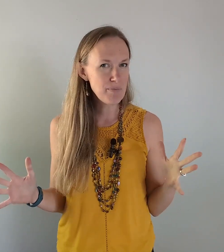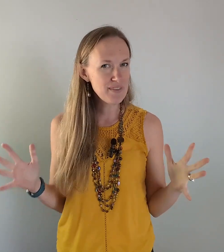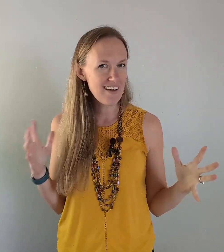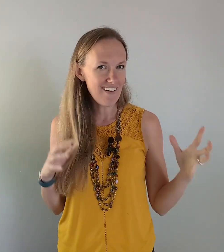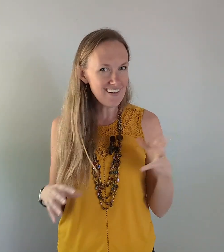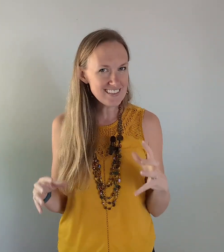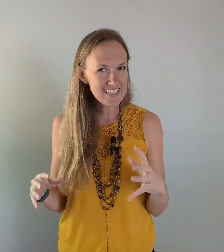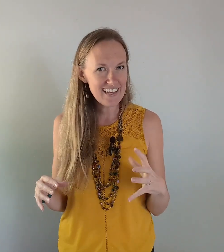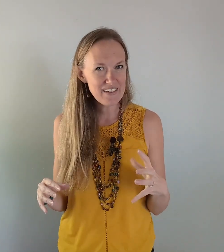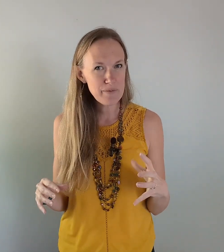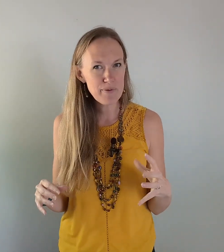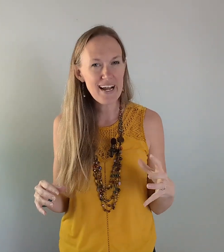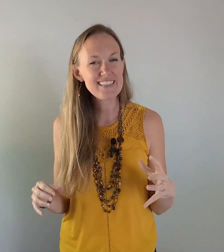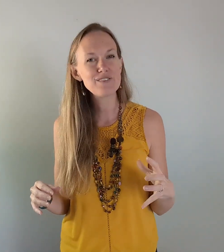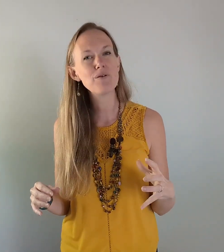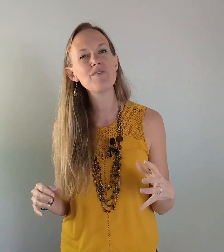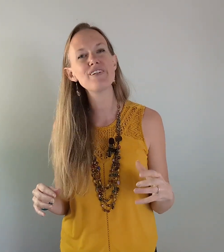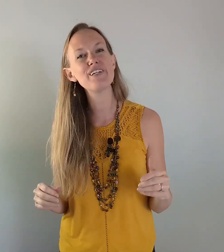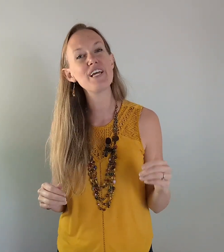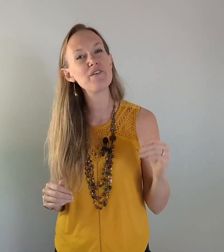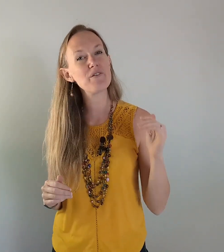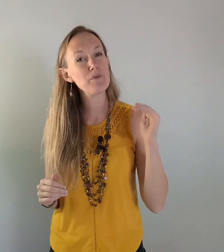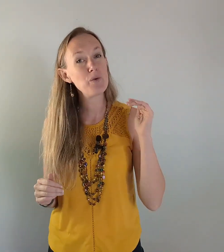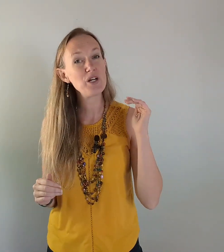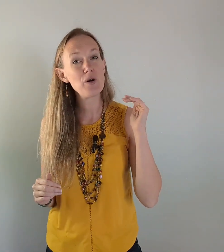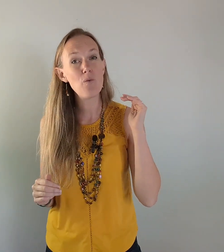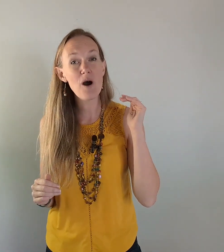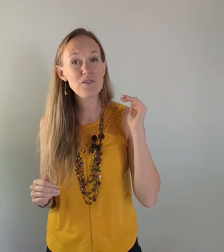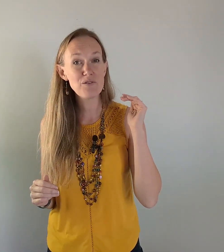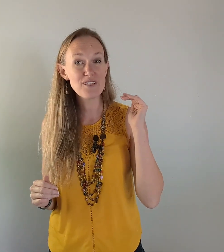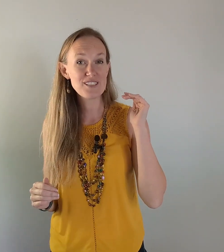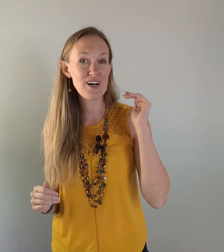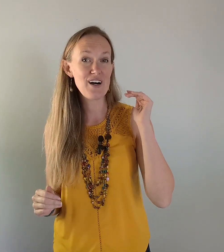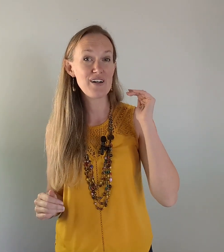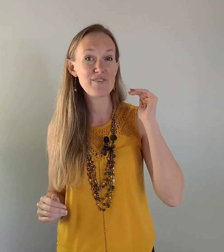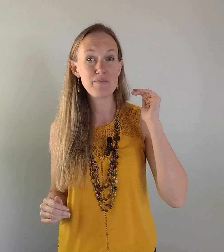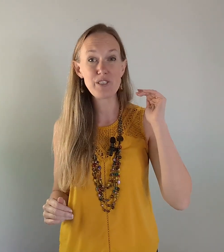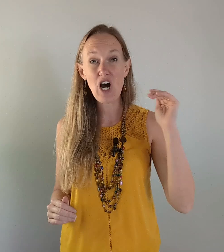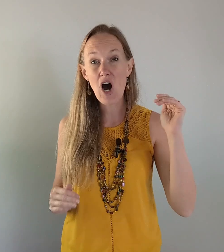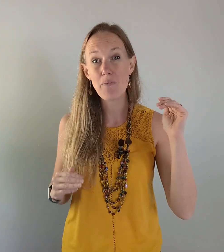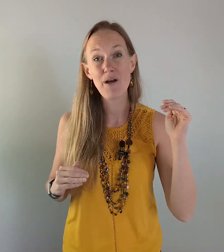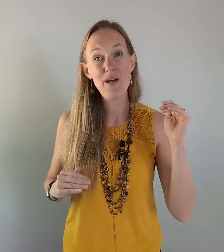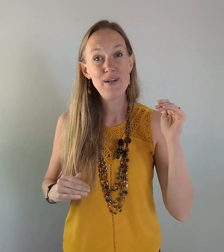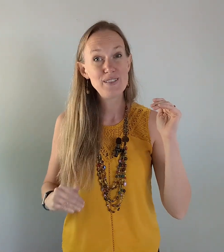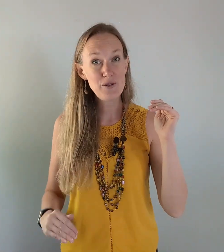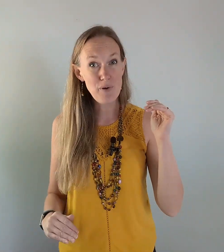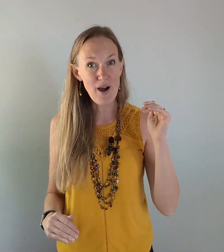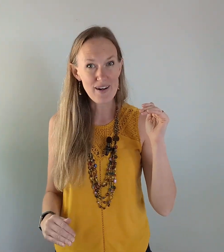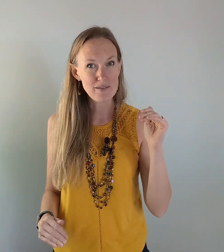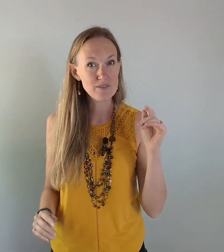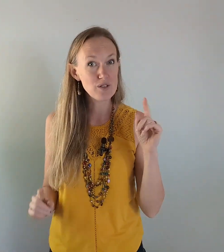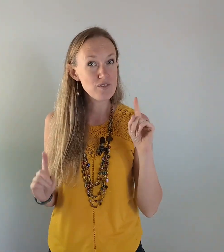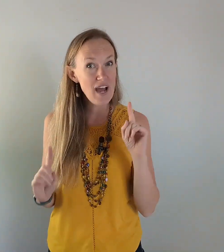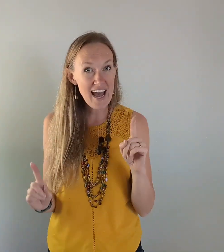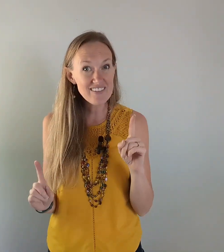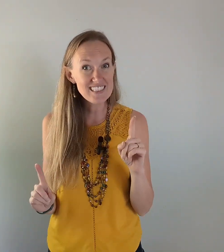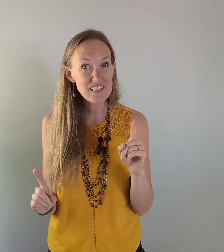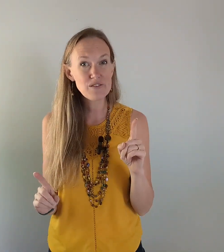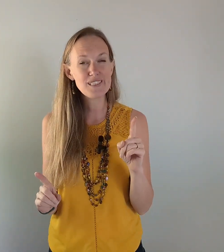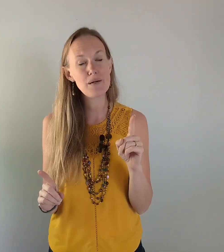put that all together, practice what we've learned, and we're going to walk through this song from top to bottom. So if you haven't seen those